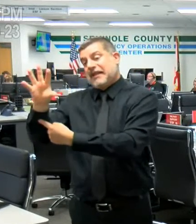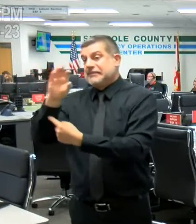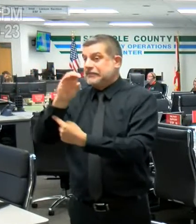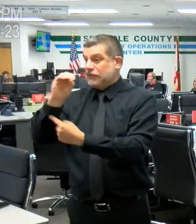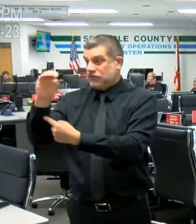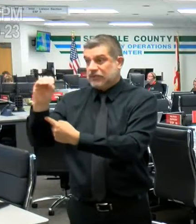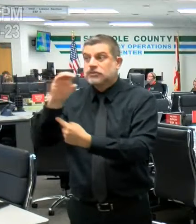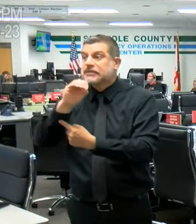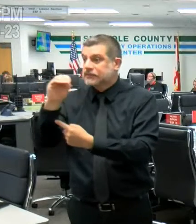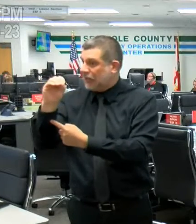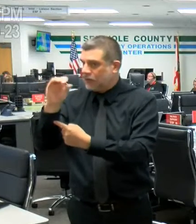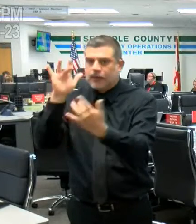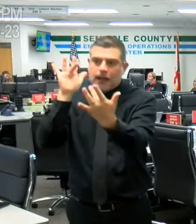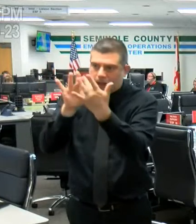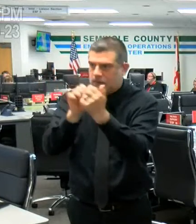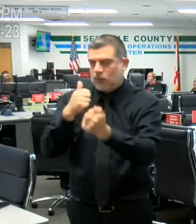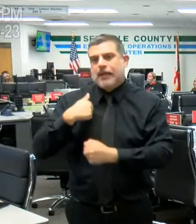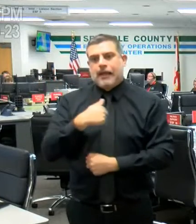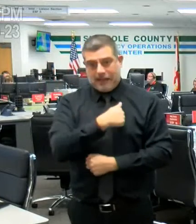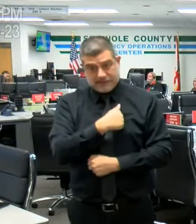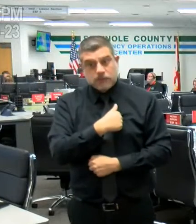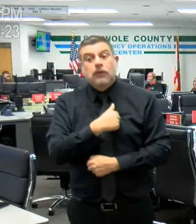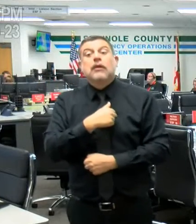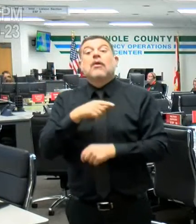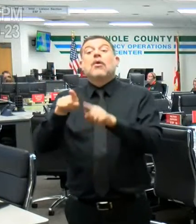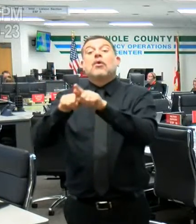407-665-0000. You can also go to our website at